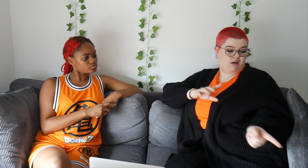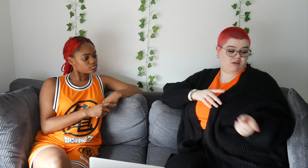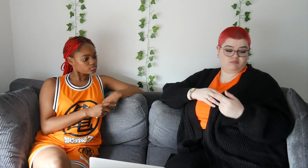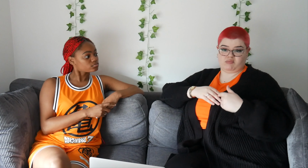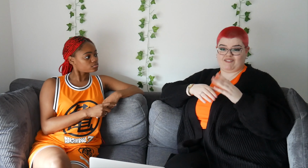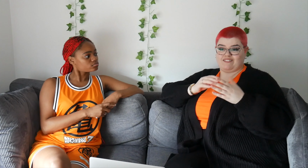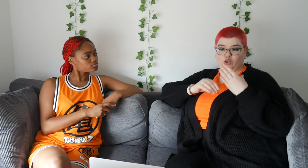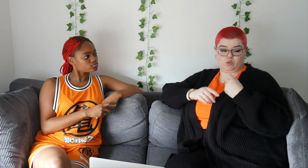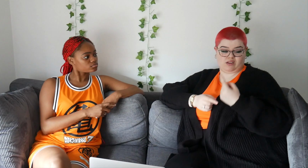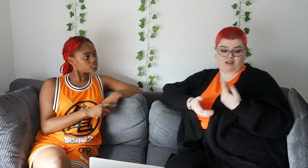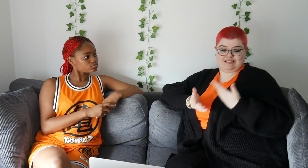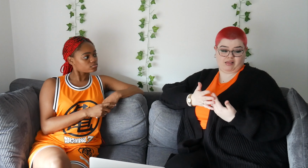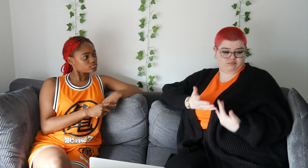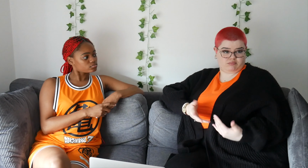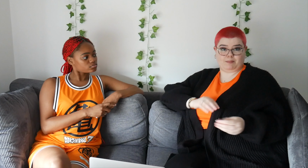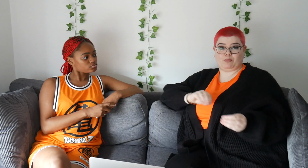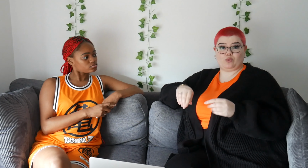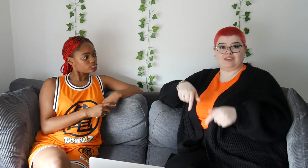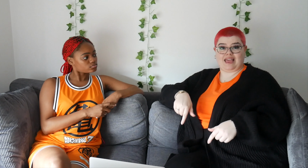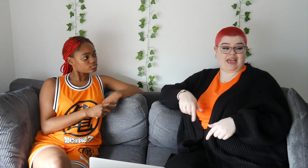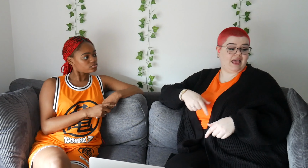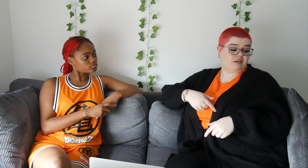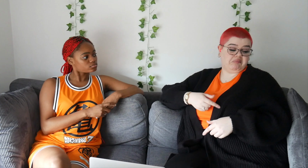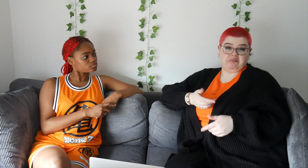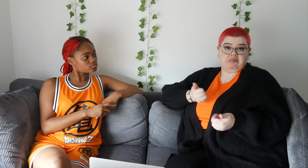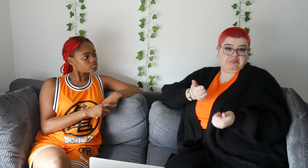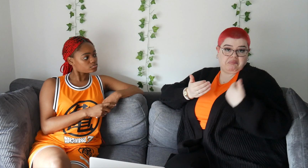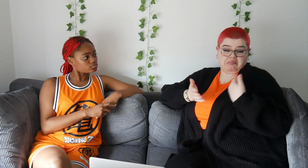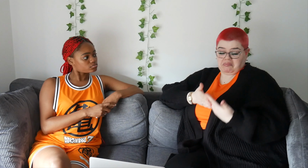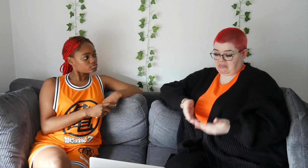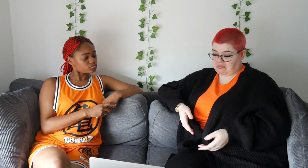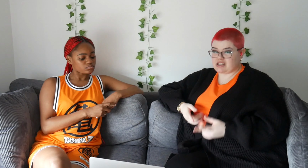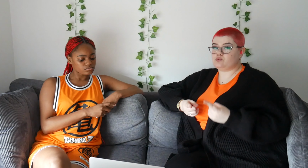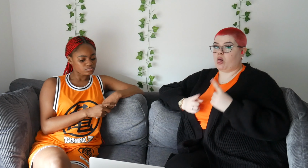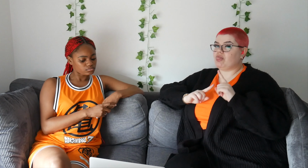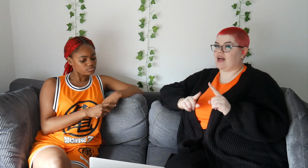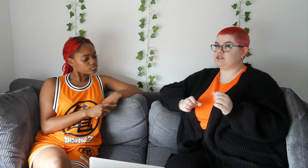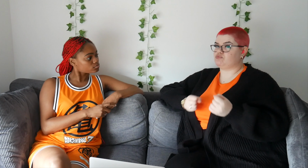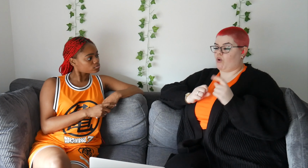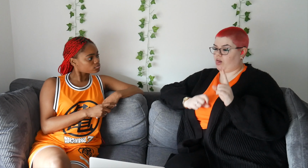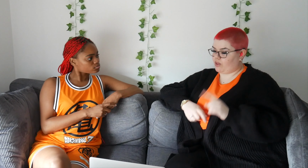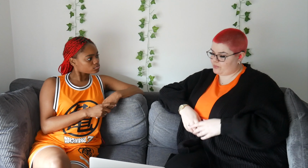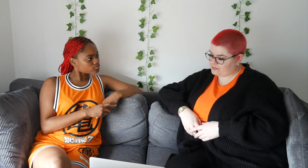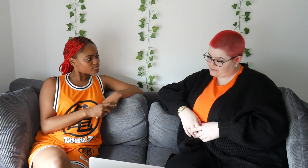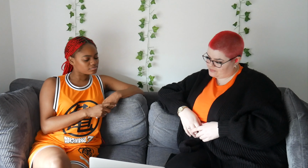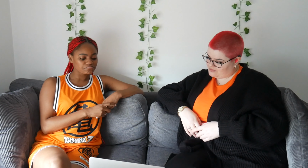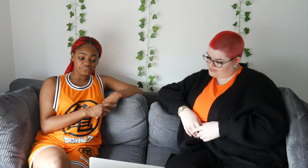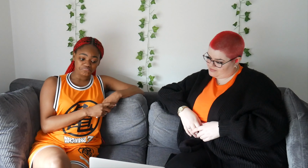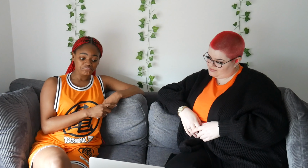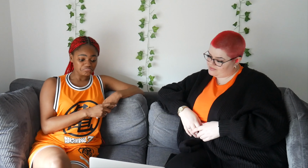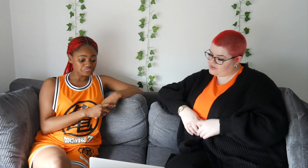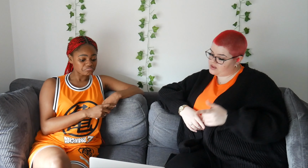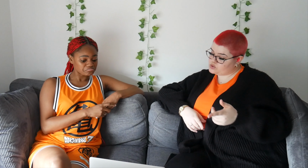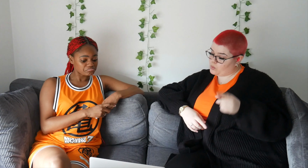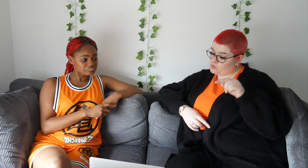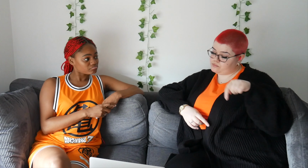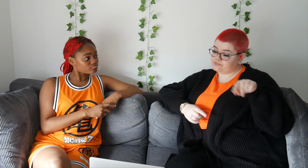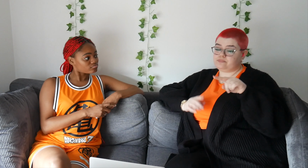Gripper, and I've only just started using it when I've moved here. It's good, but it's not that strong though.